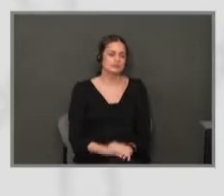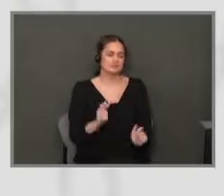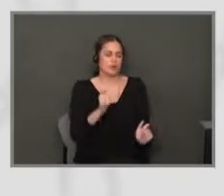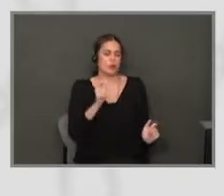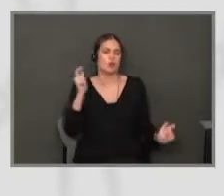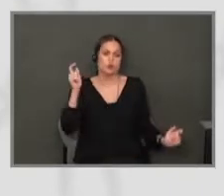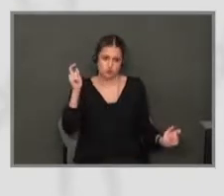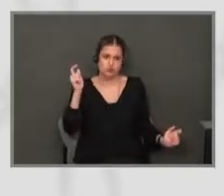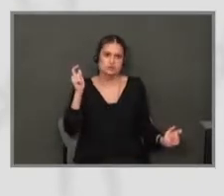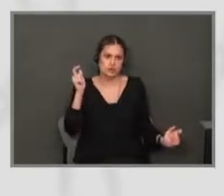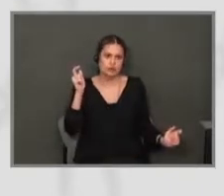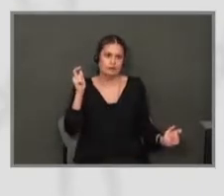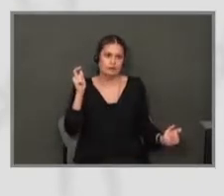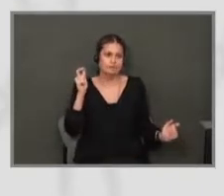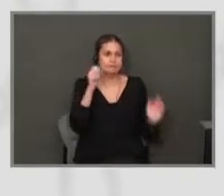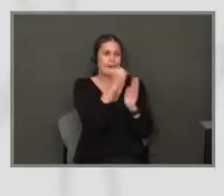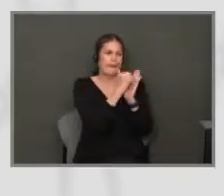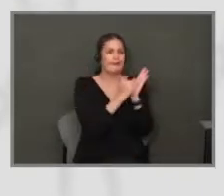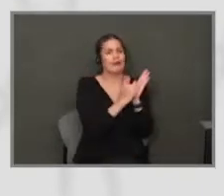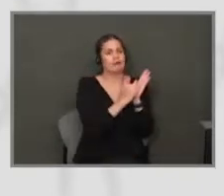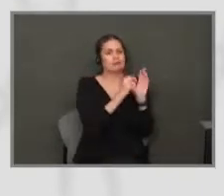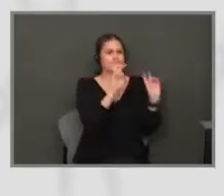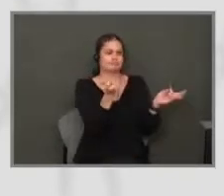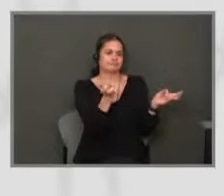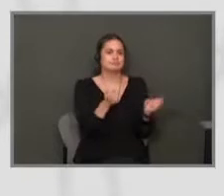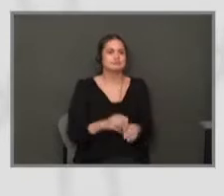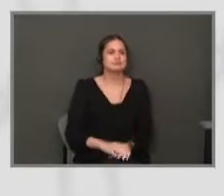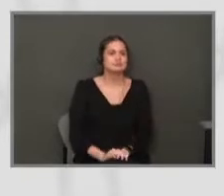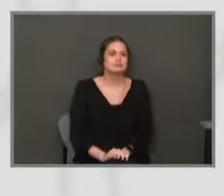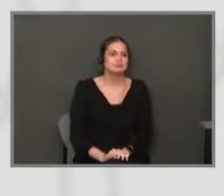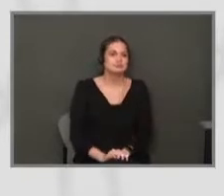largest account, if I can call it that.